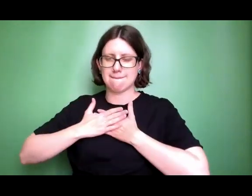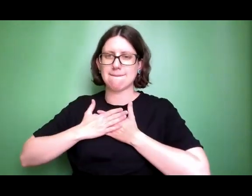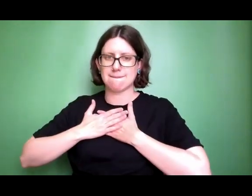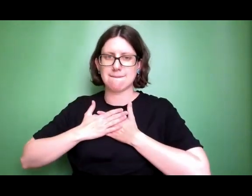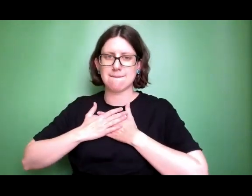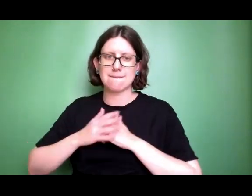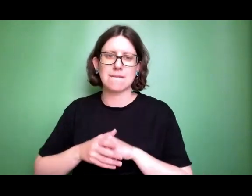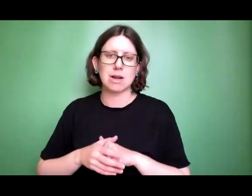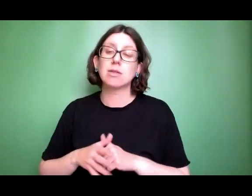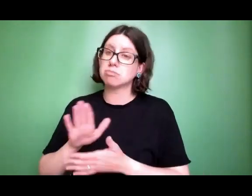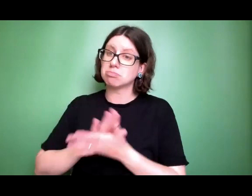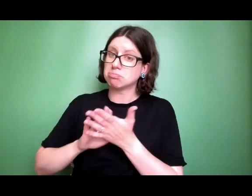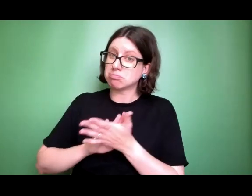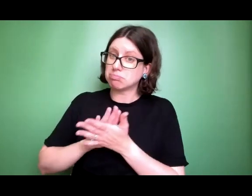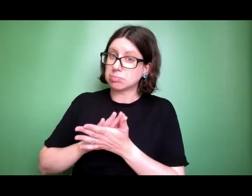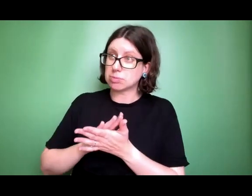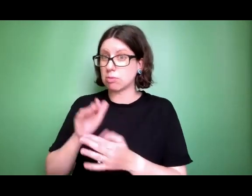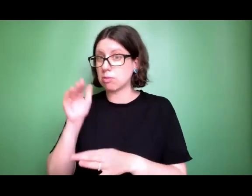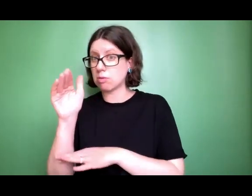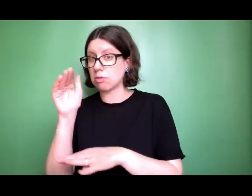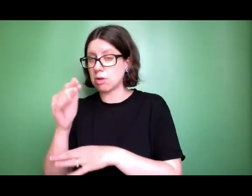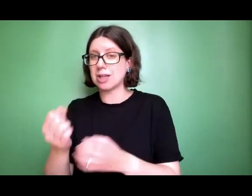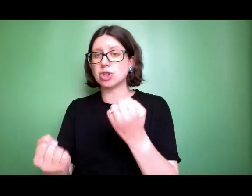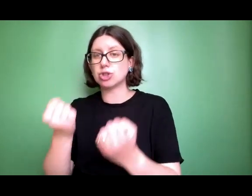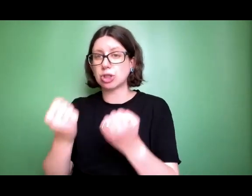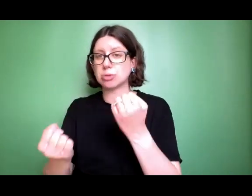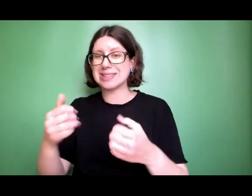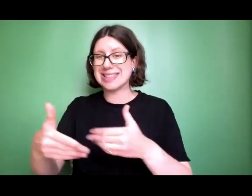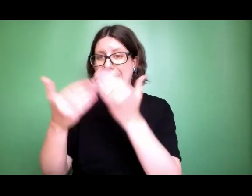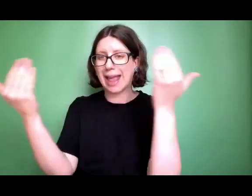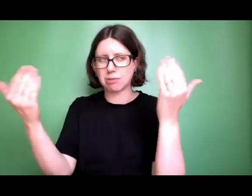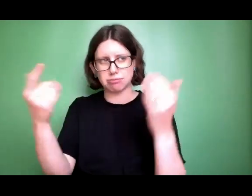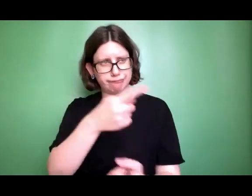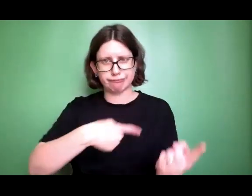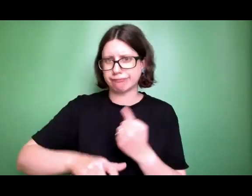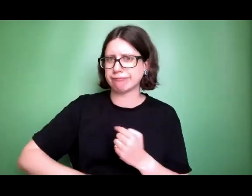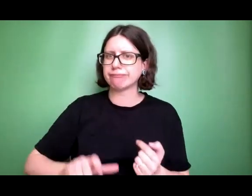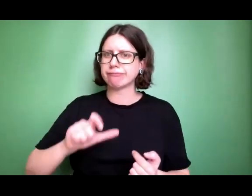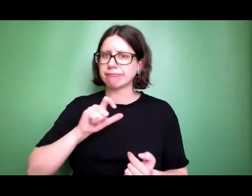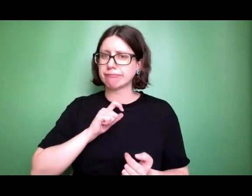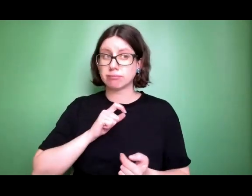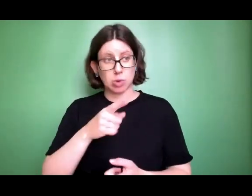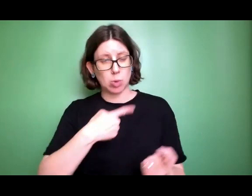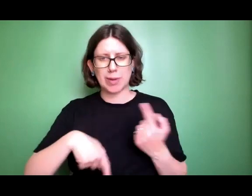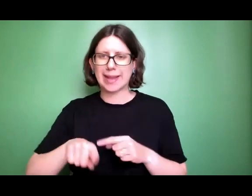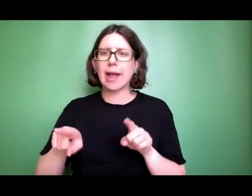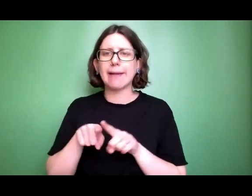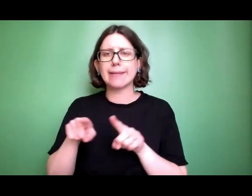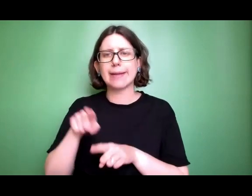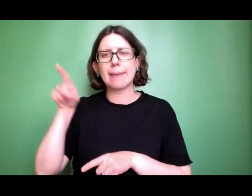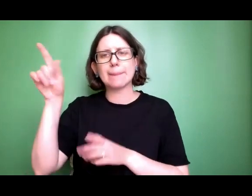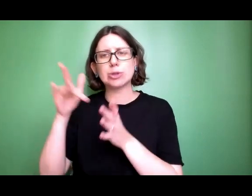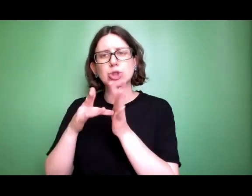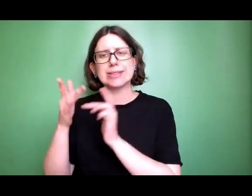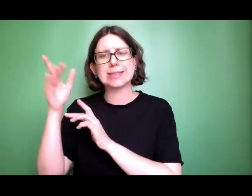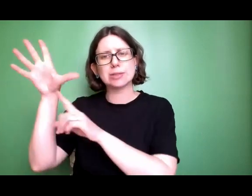so that we will have confidence on the day of judgment. In this world, we are like Jesus. There is no fear in love, but perfect love